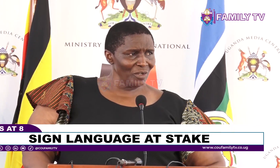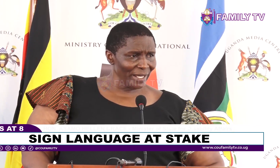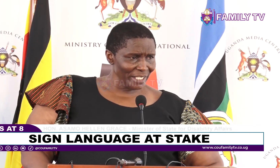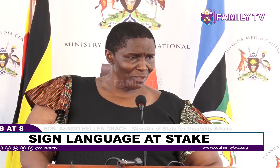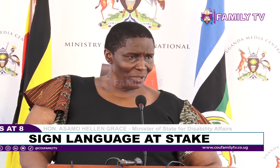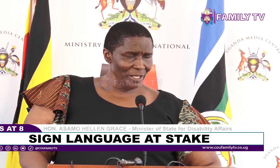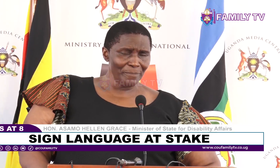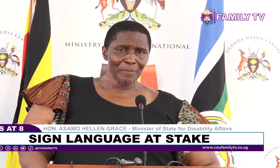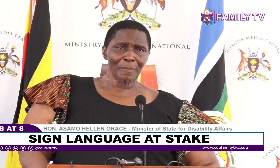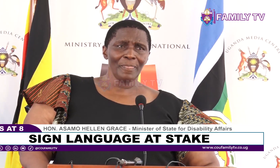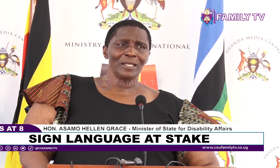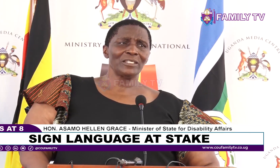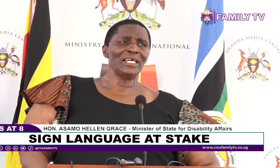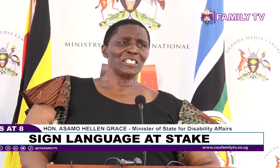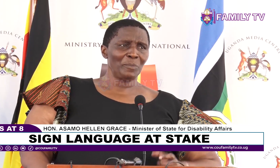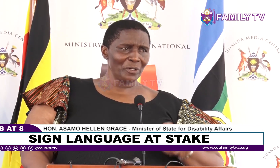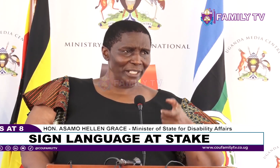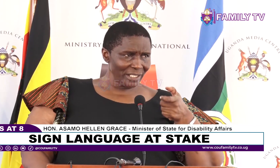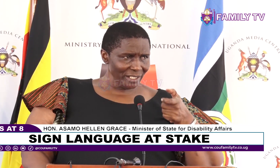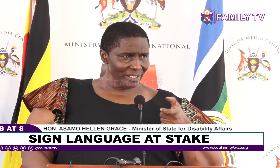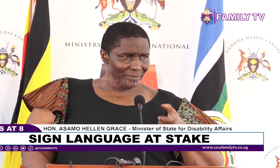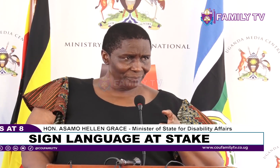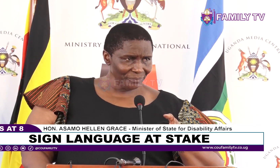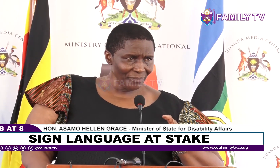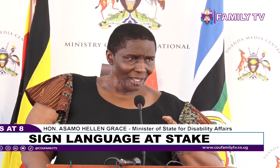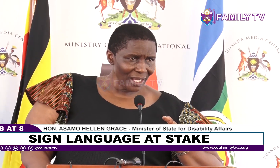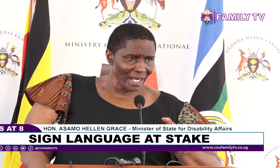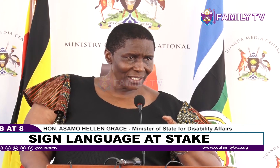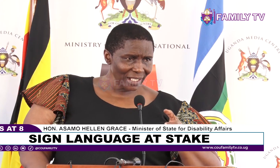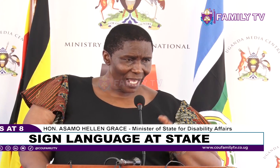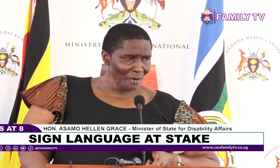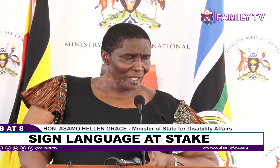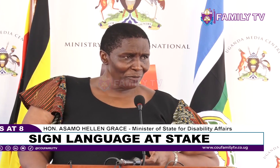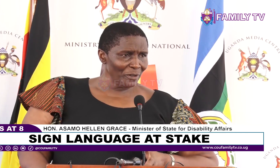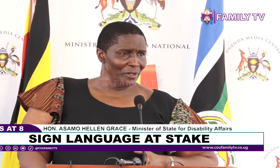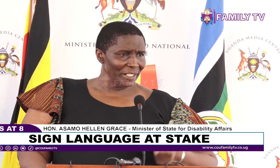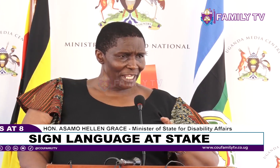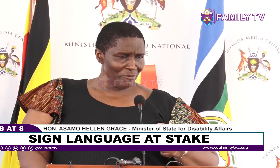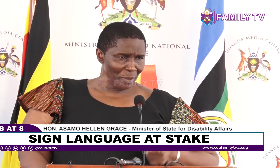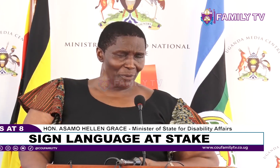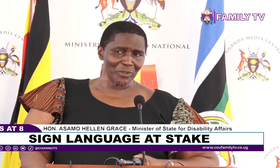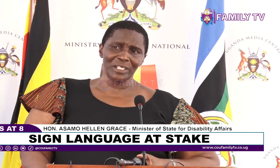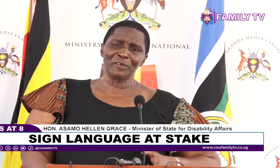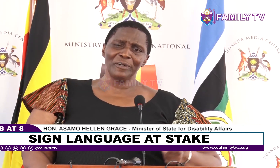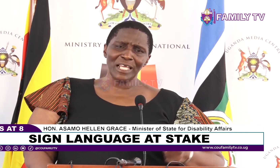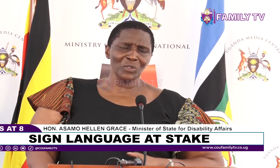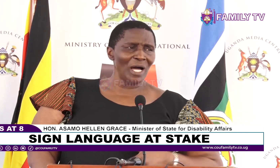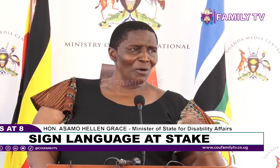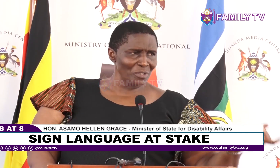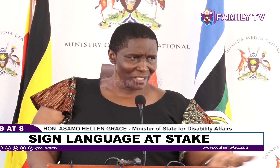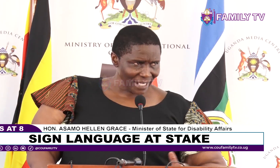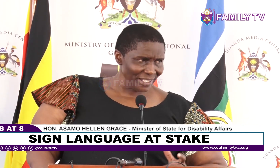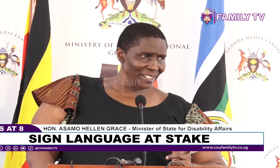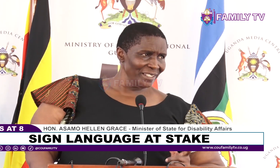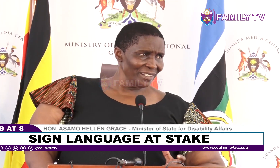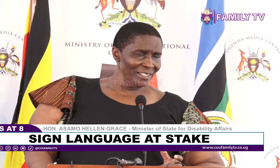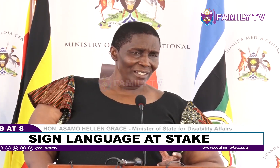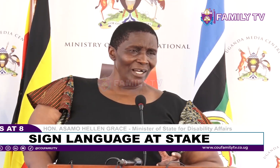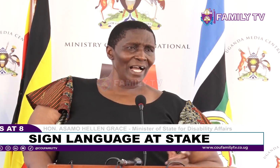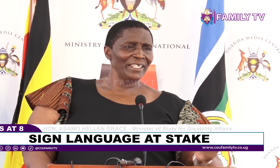URSB so that it is protected as a language for deaf people. So that for us who are outside and